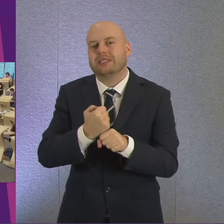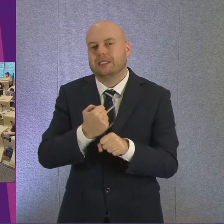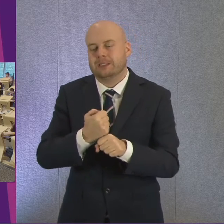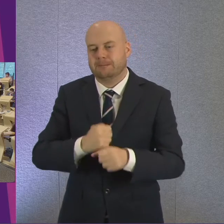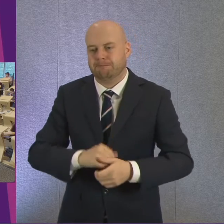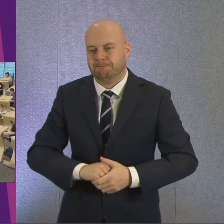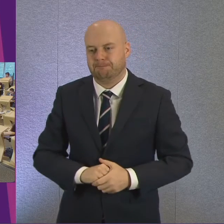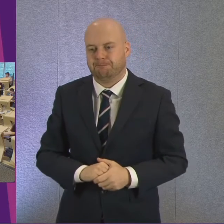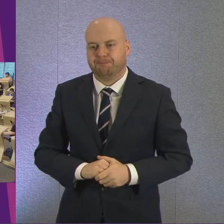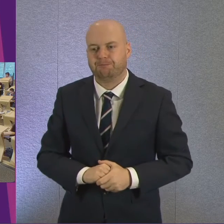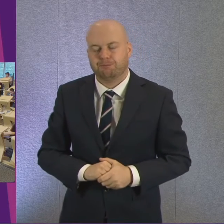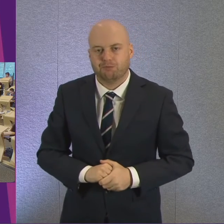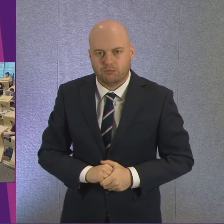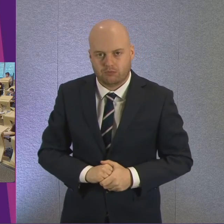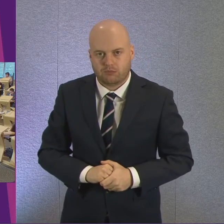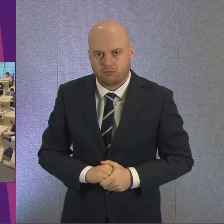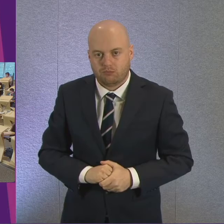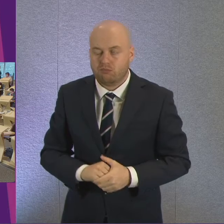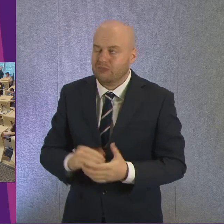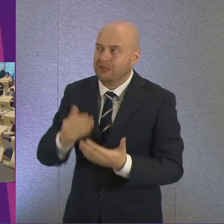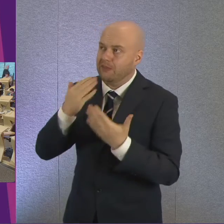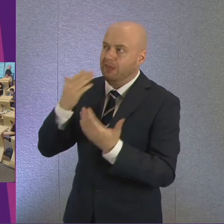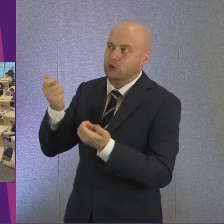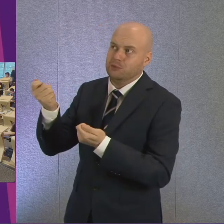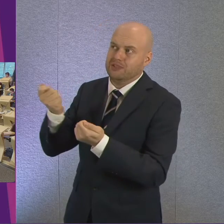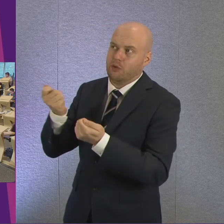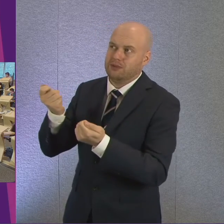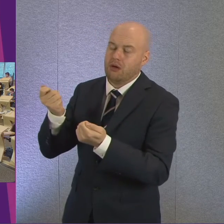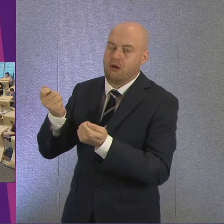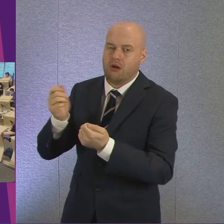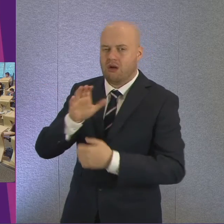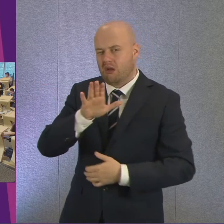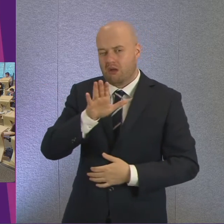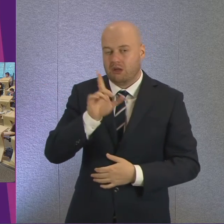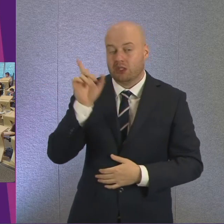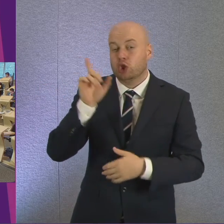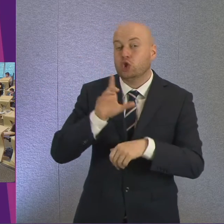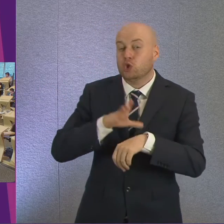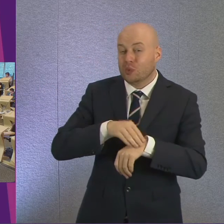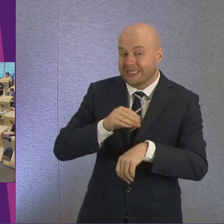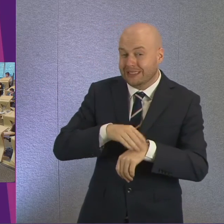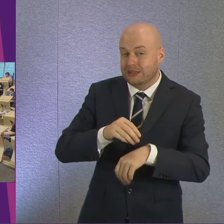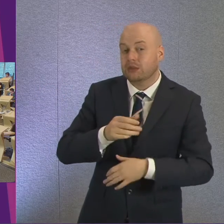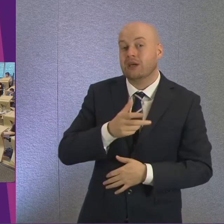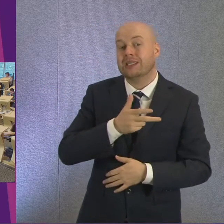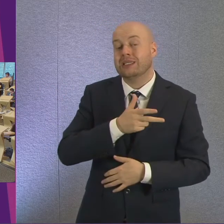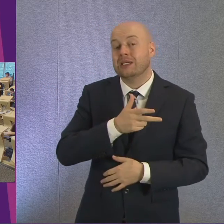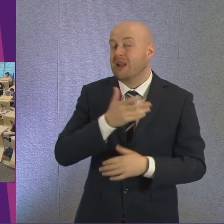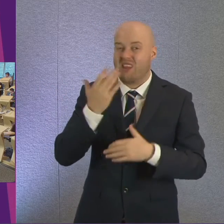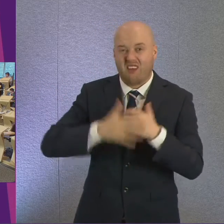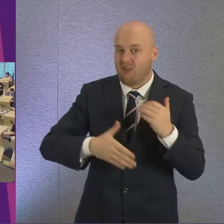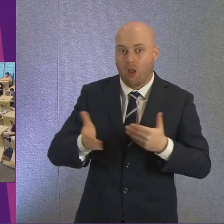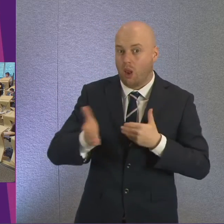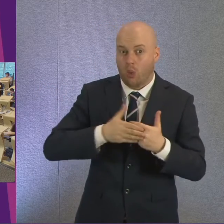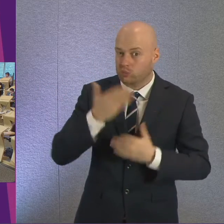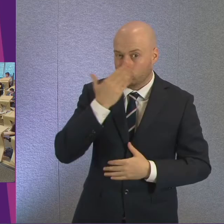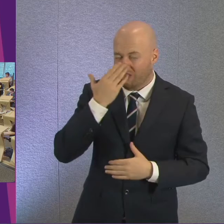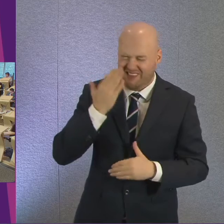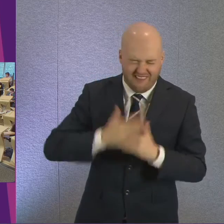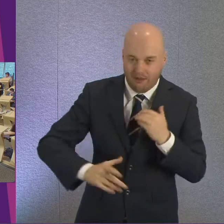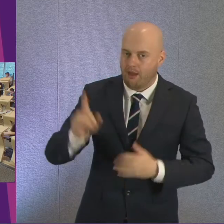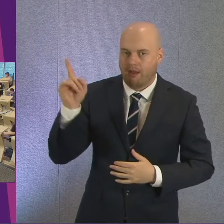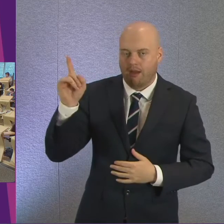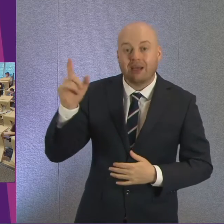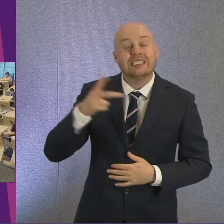Kenneth Gibson. Thank you, Presiding Officer. Minister, Sweden has never closed its primary schools and Denmark has begun reopening them. The physiology of young